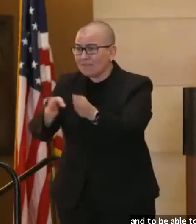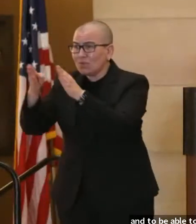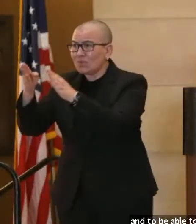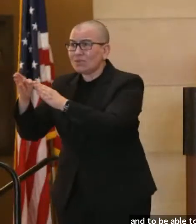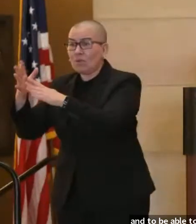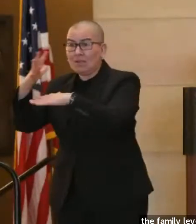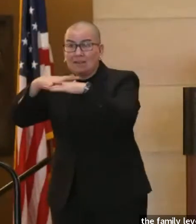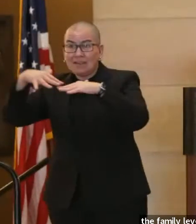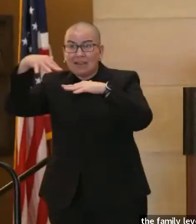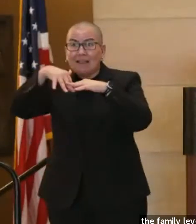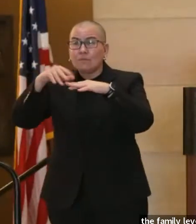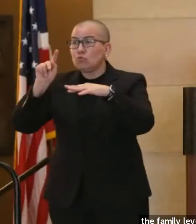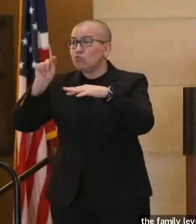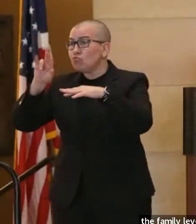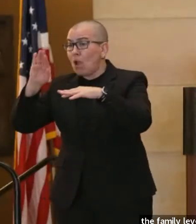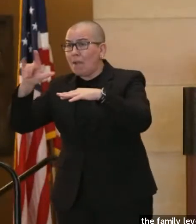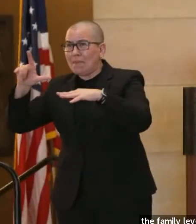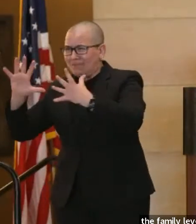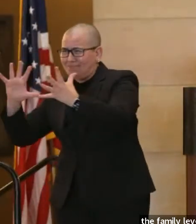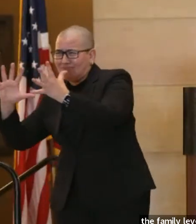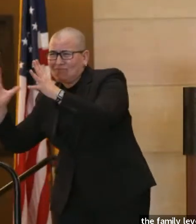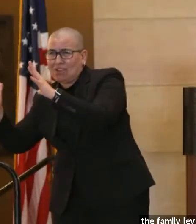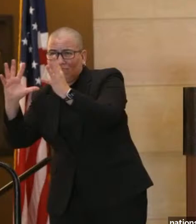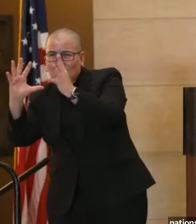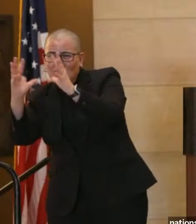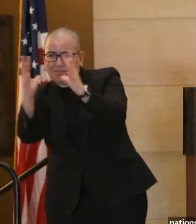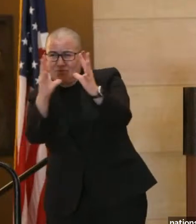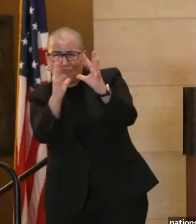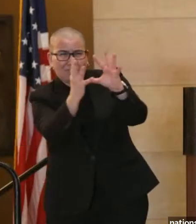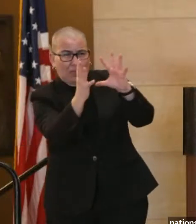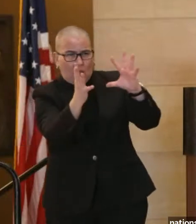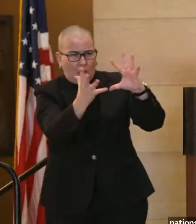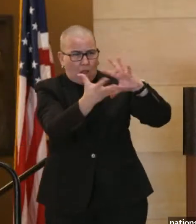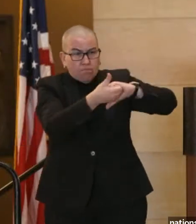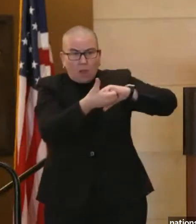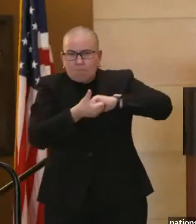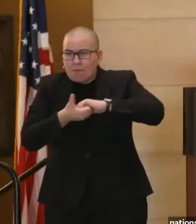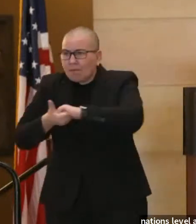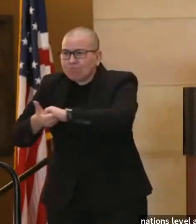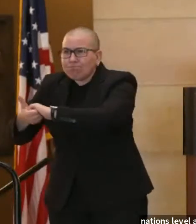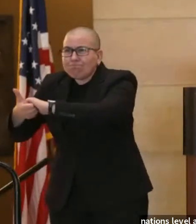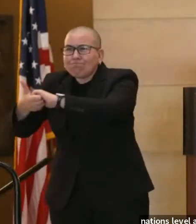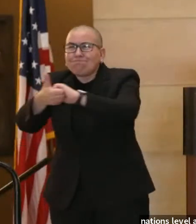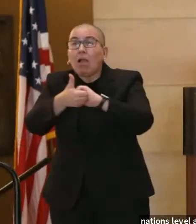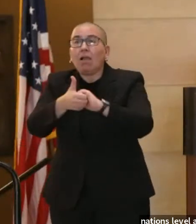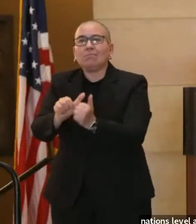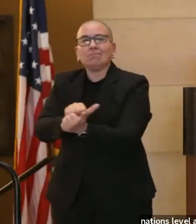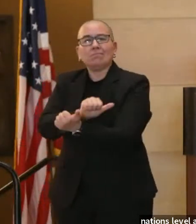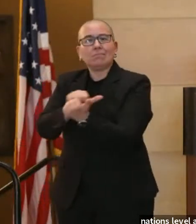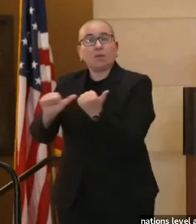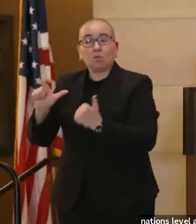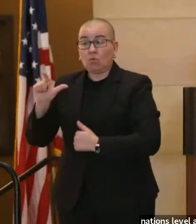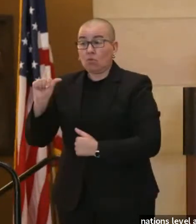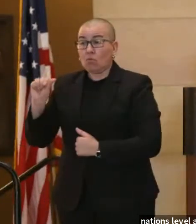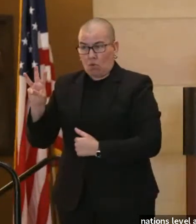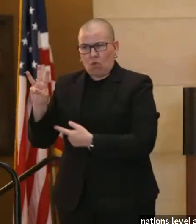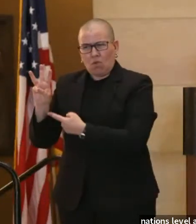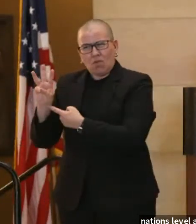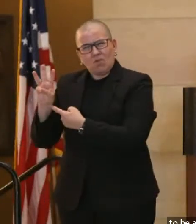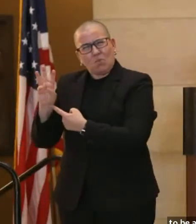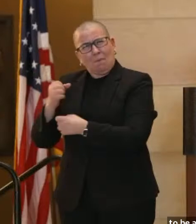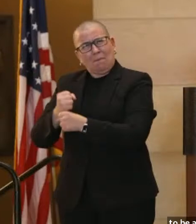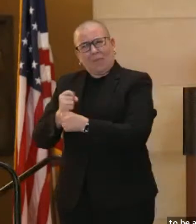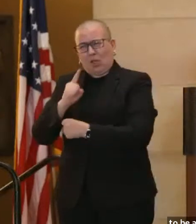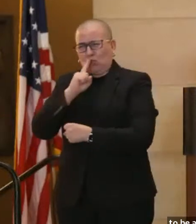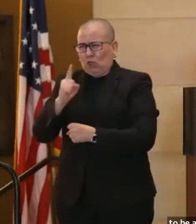also at the level of legislation, and to be able to move forward and to also to create